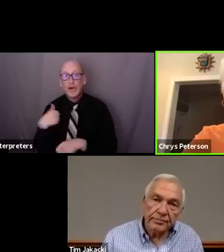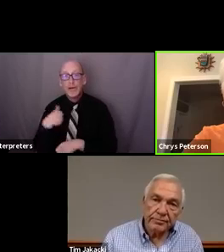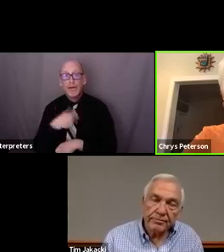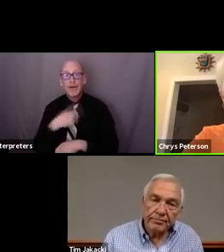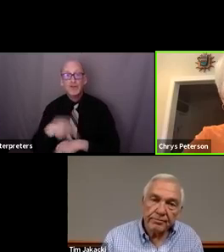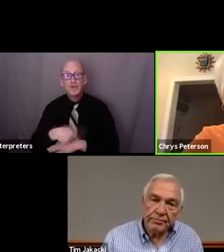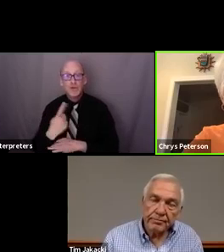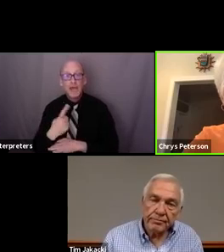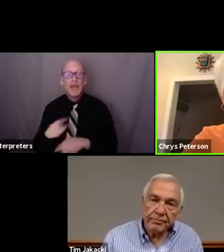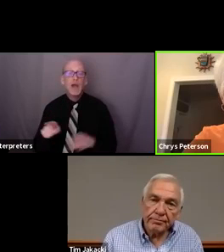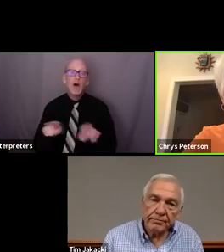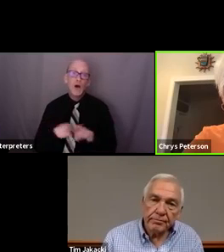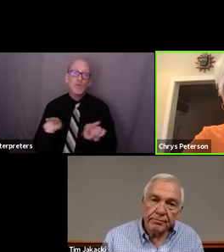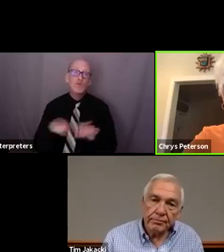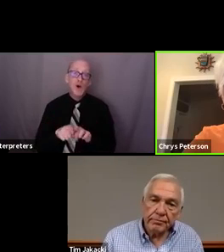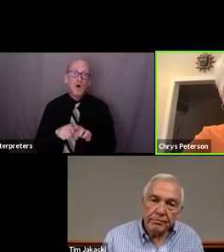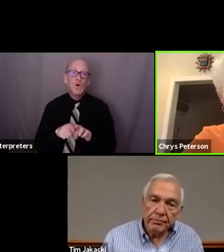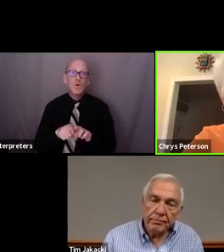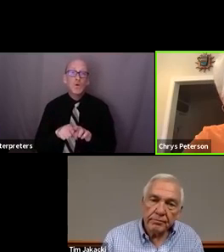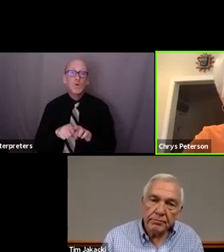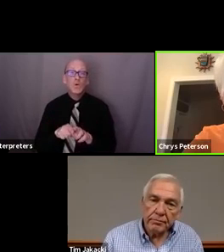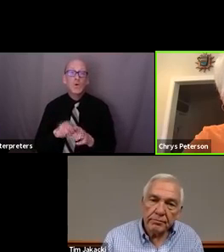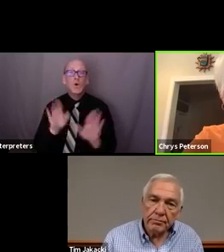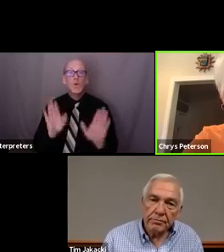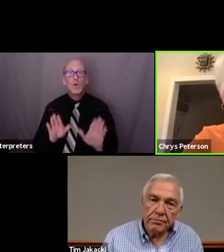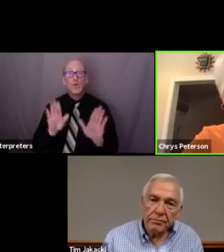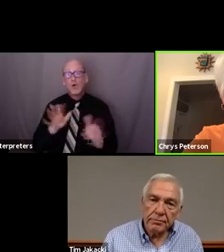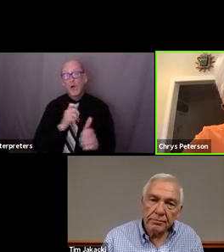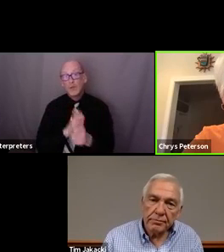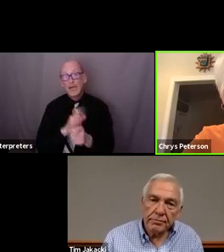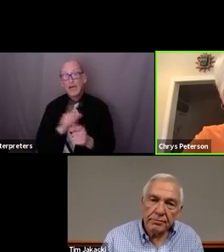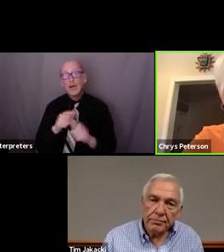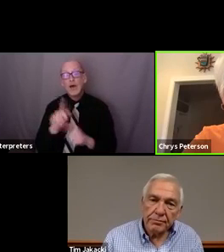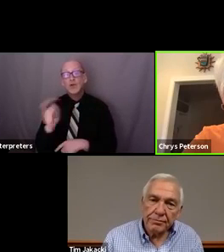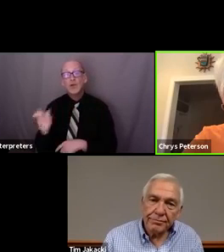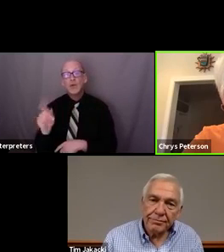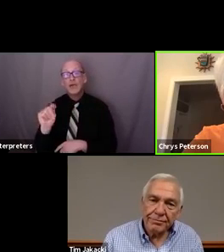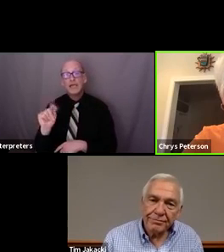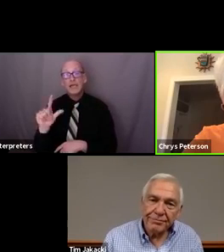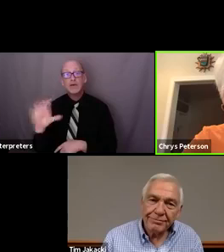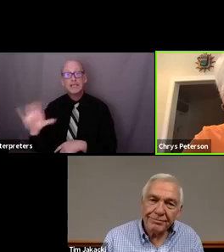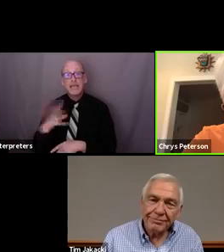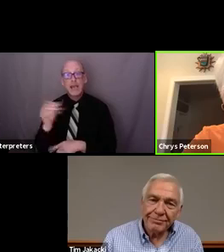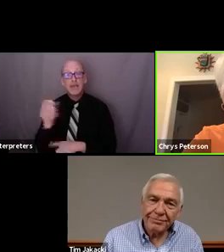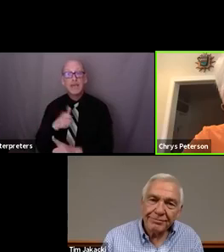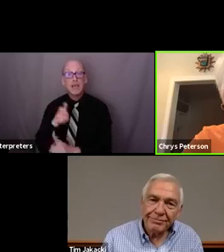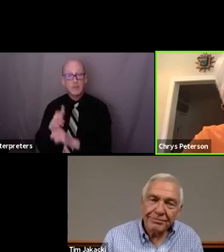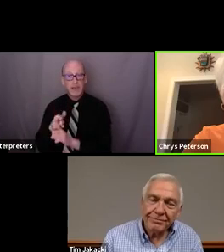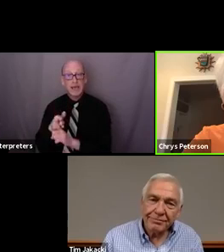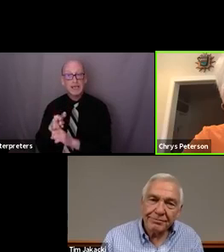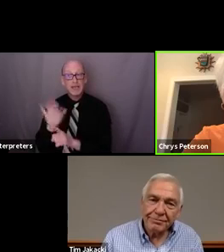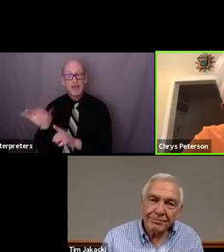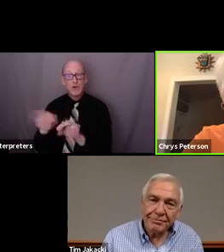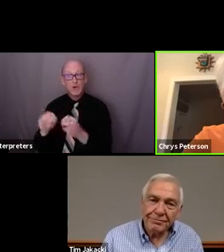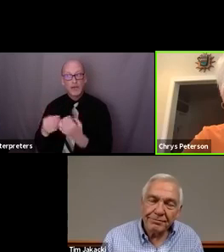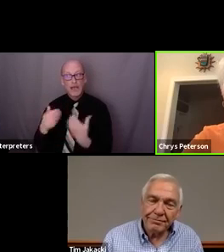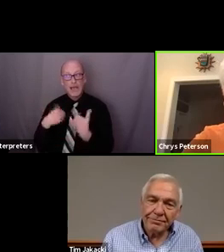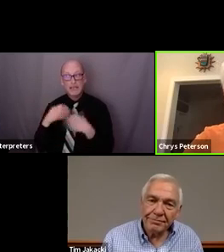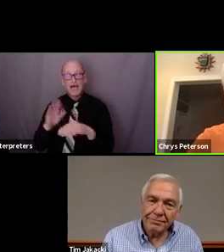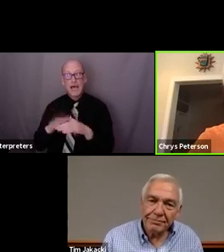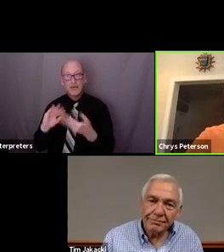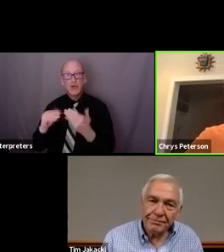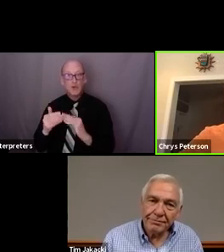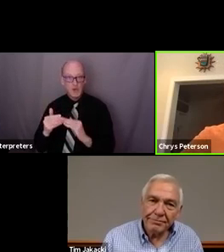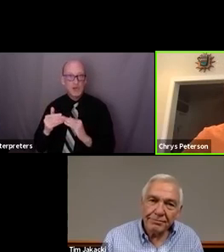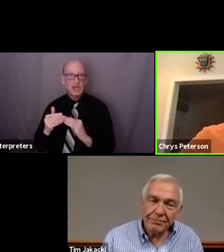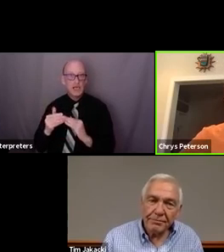questions and give us that wonderful update about Donate TLC and the impact that Donate TLC has had on our community